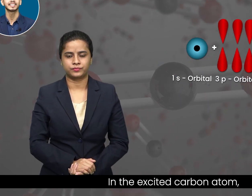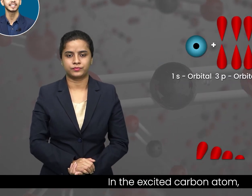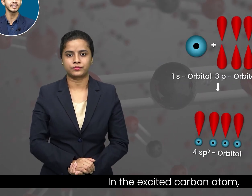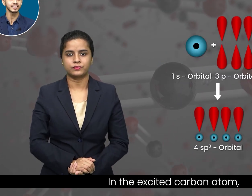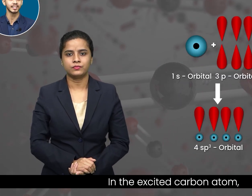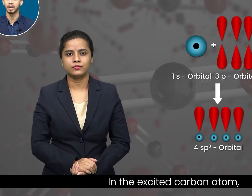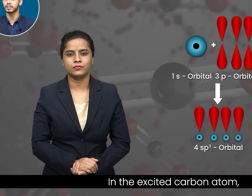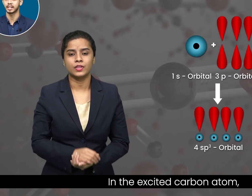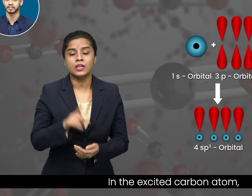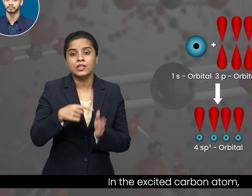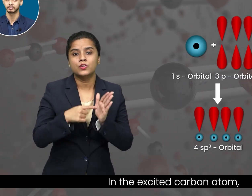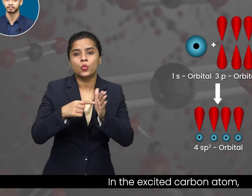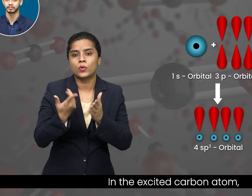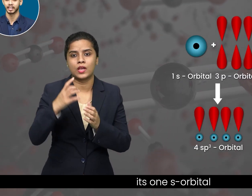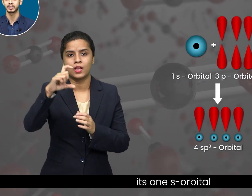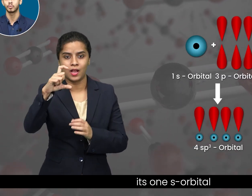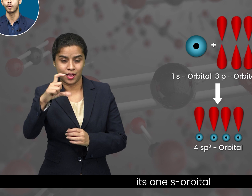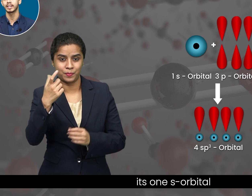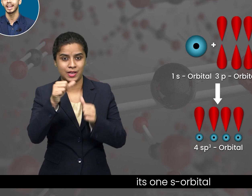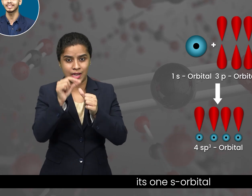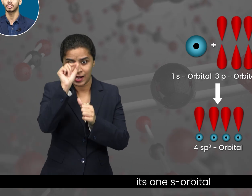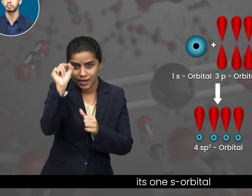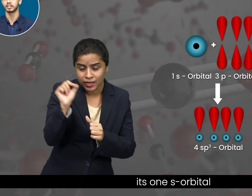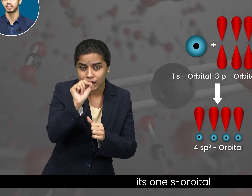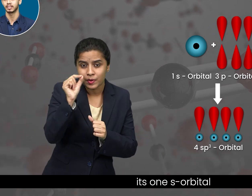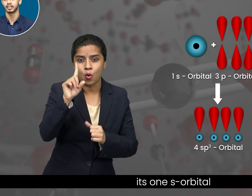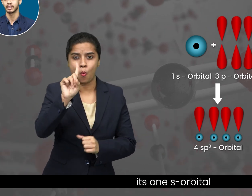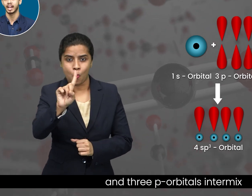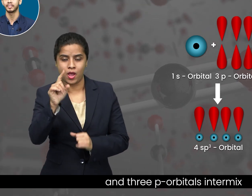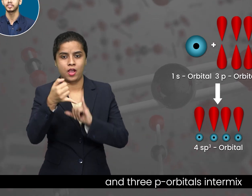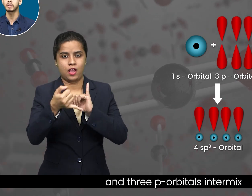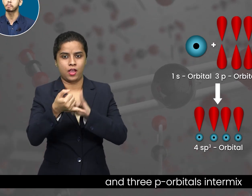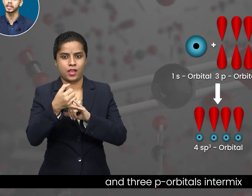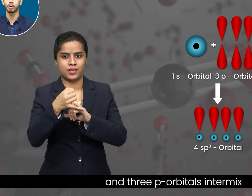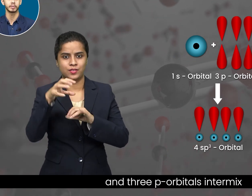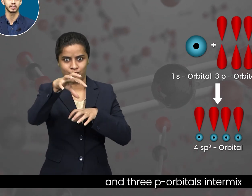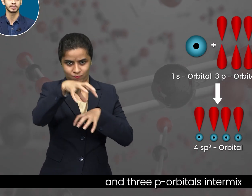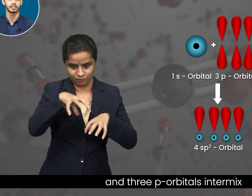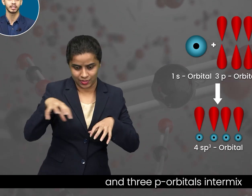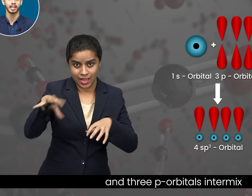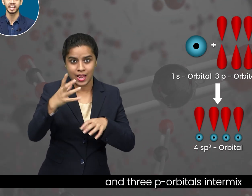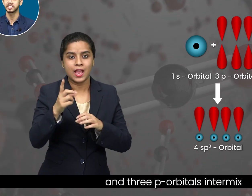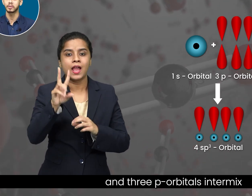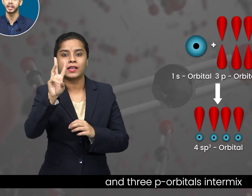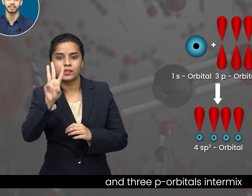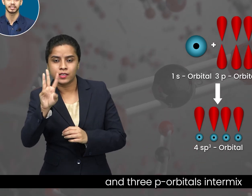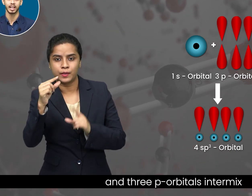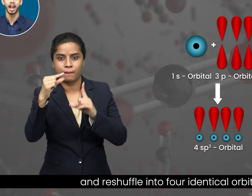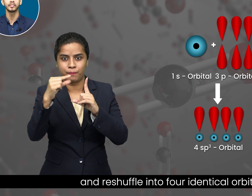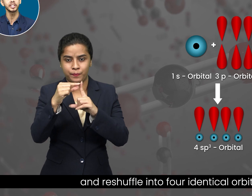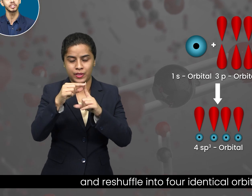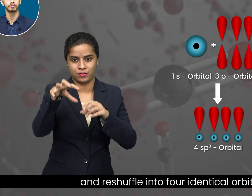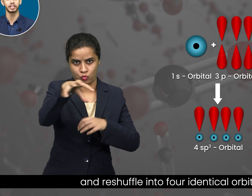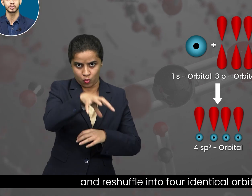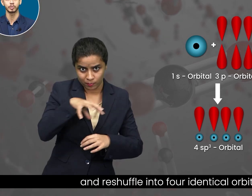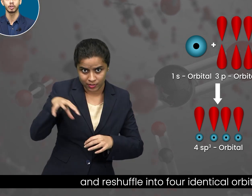In the excited carbon atom, its 1s orbital and 3p orbitals intermix